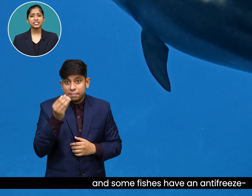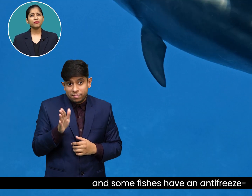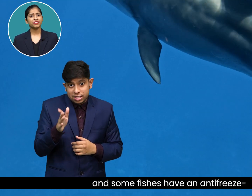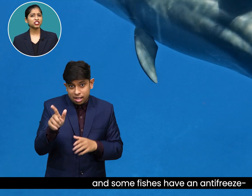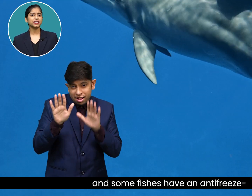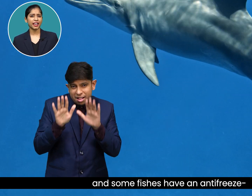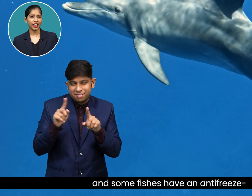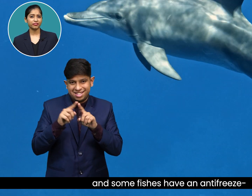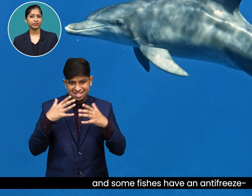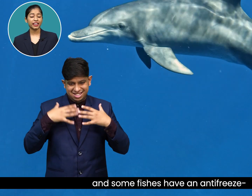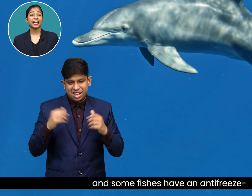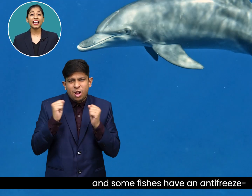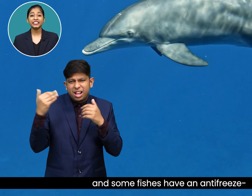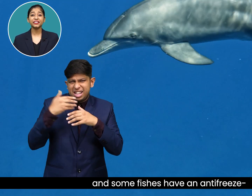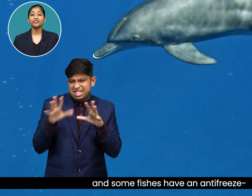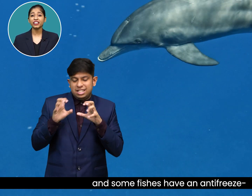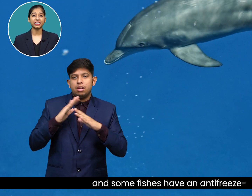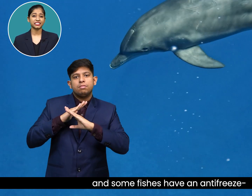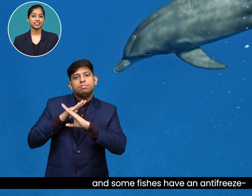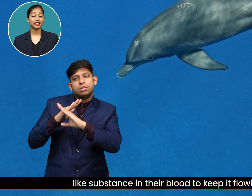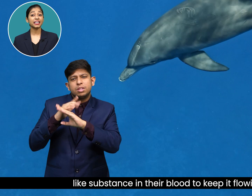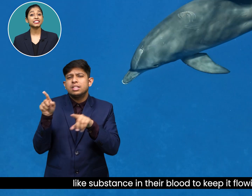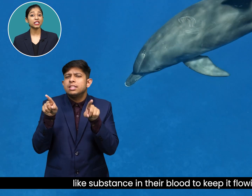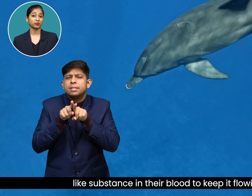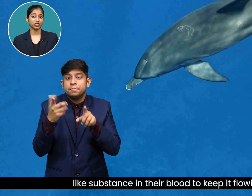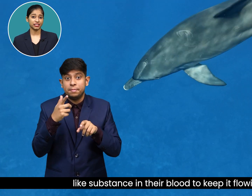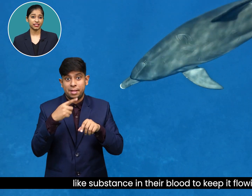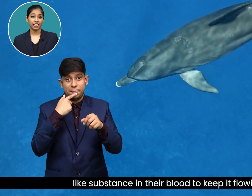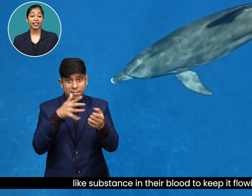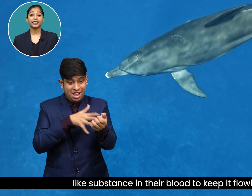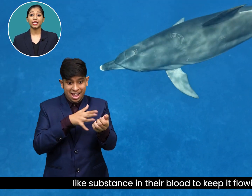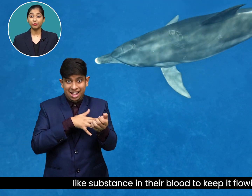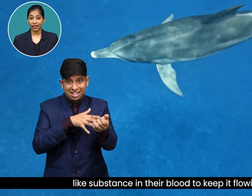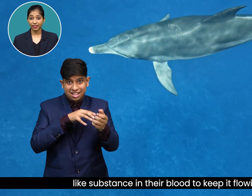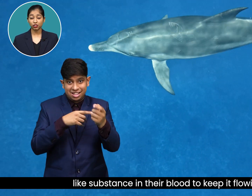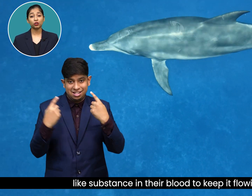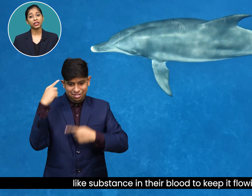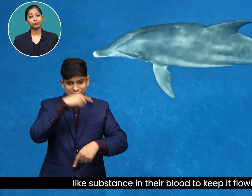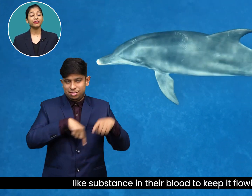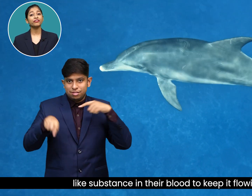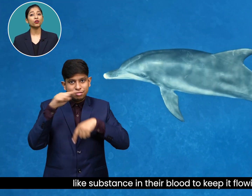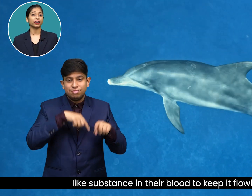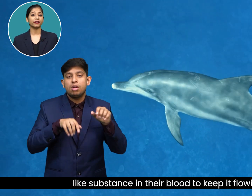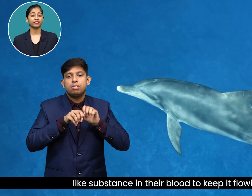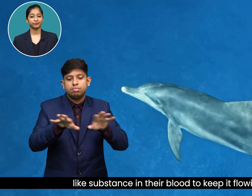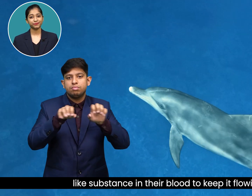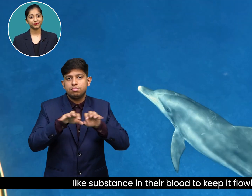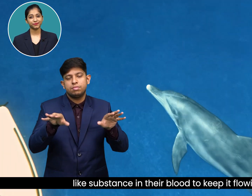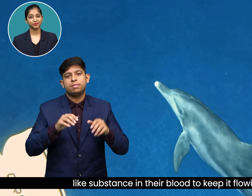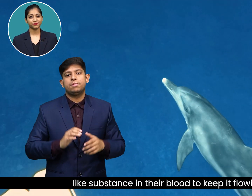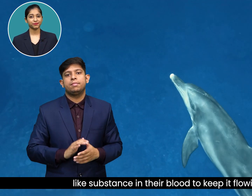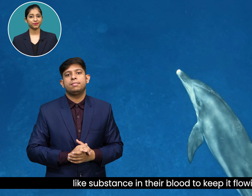And some fishes have an antifreeze-like substance in their blood to keep it flowing.